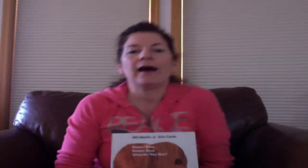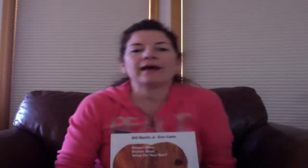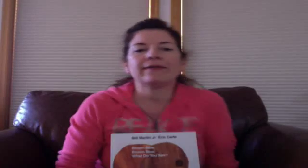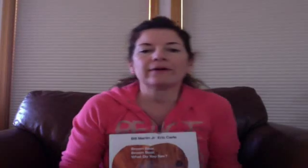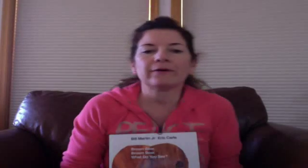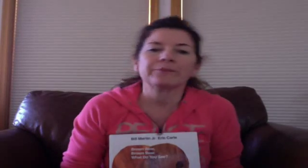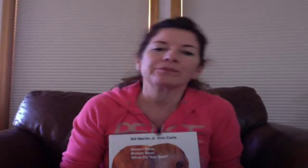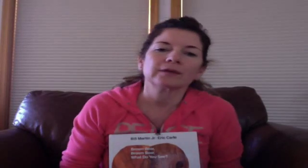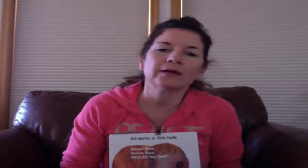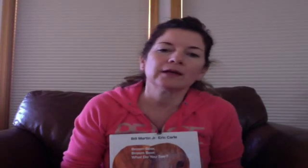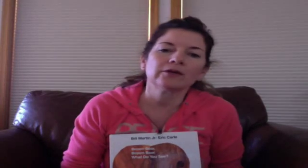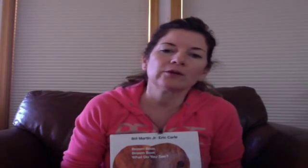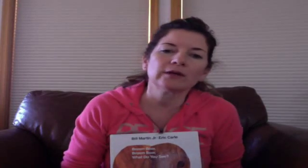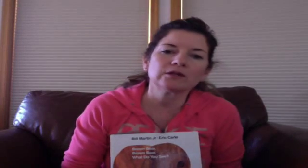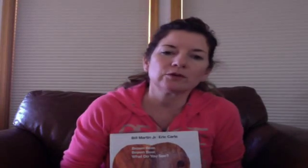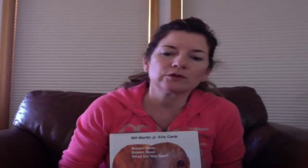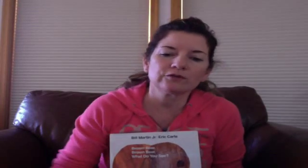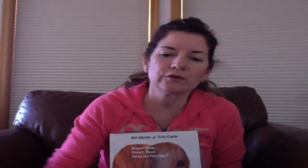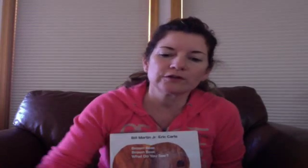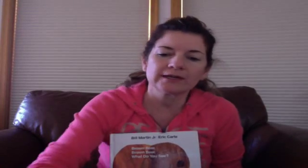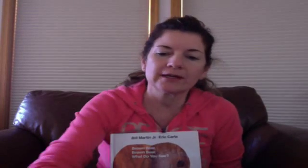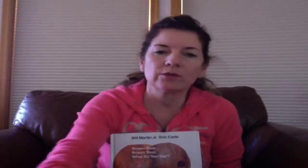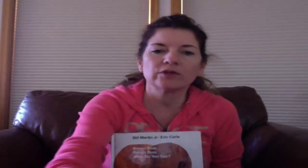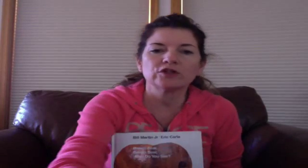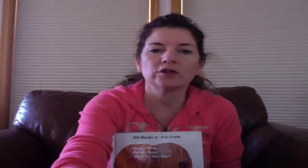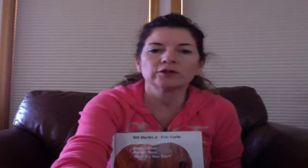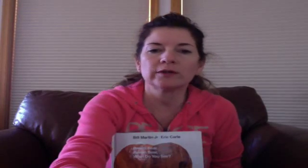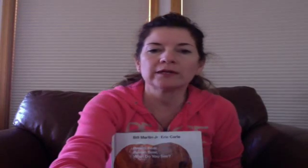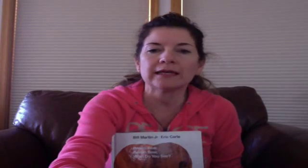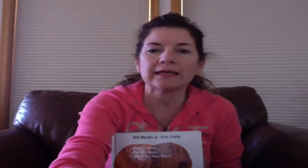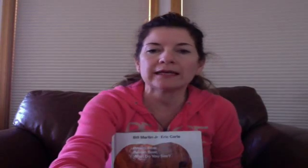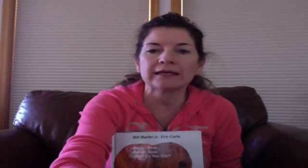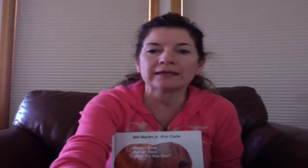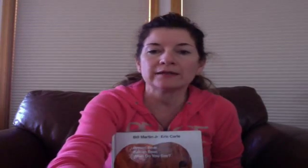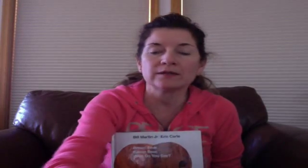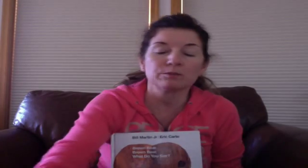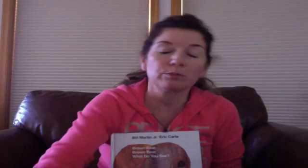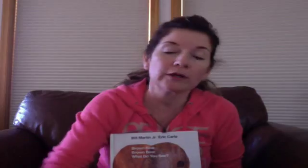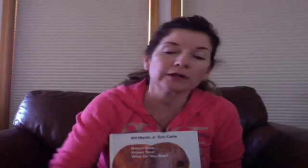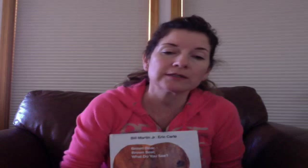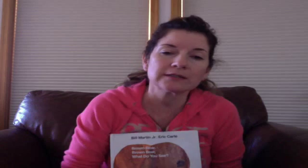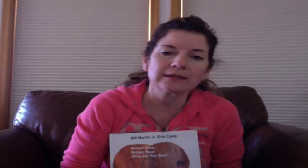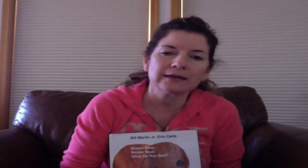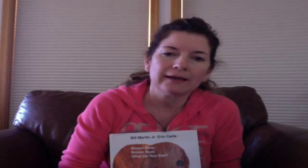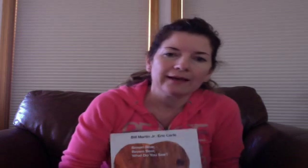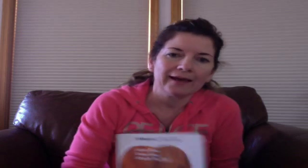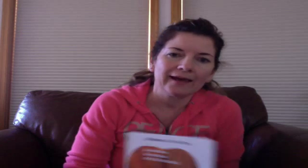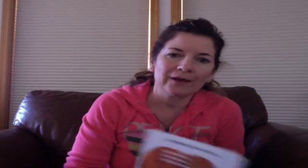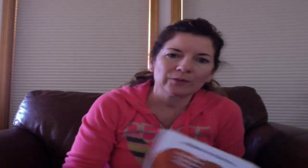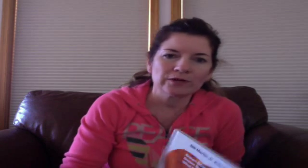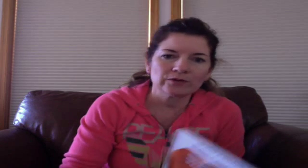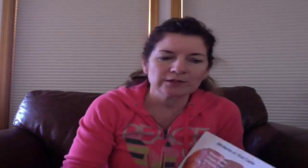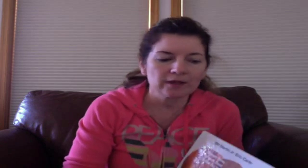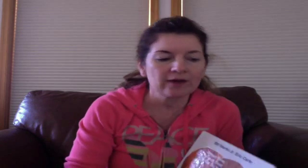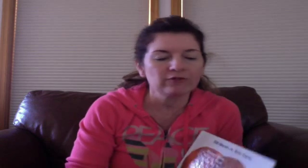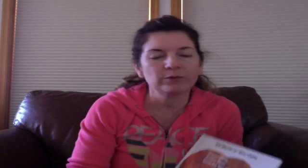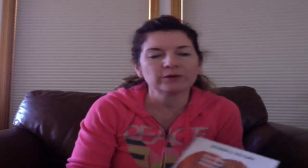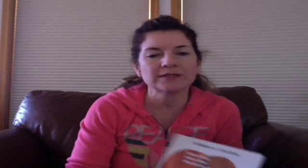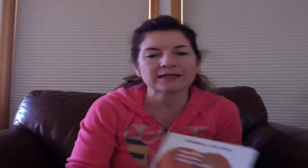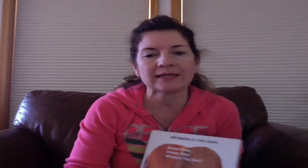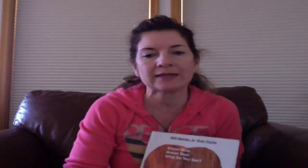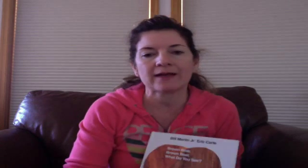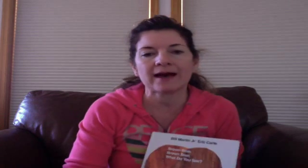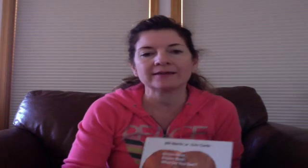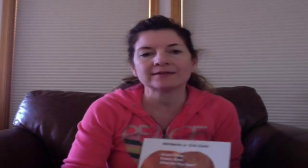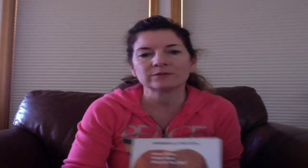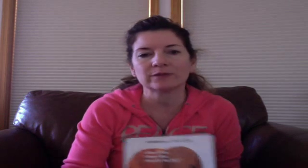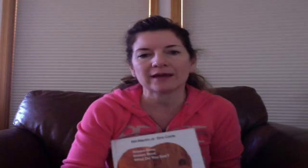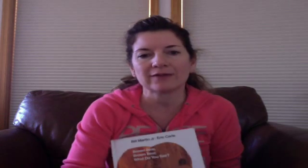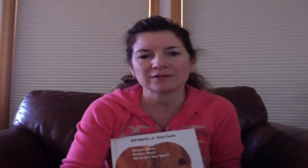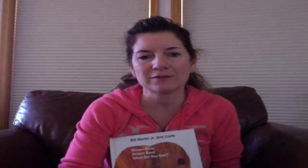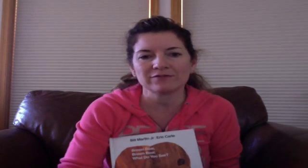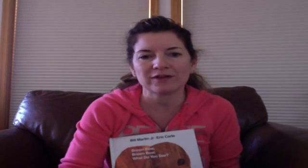Hi there. Another great tool for signing with children is books, and we use a lot of books in class. We have some